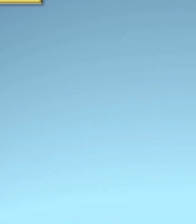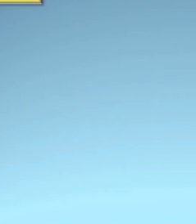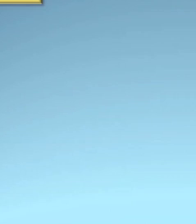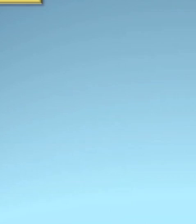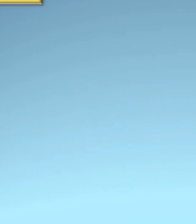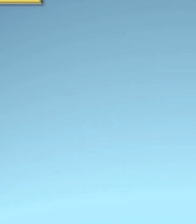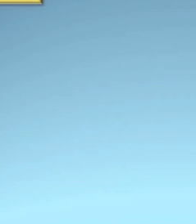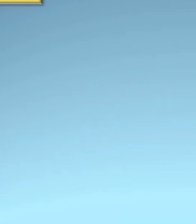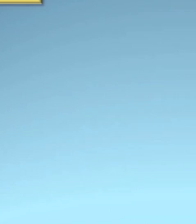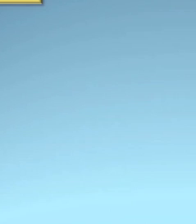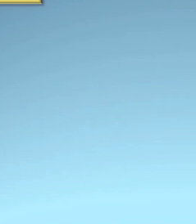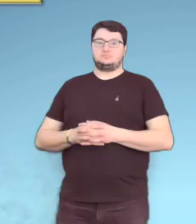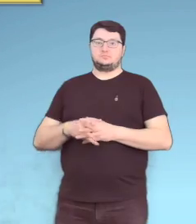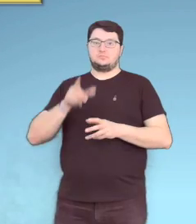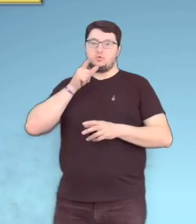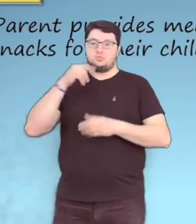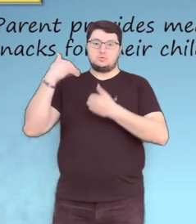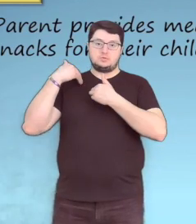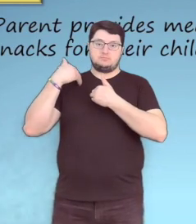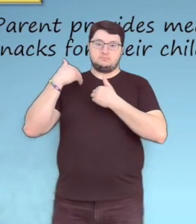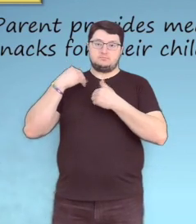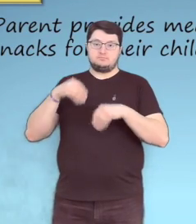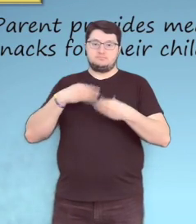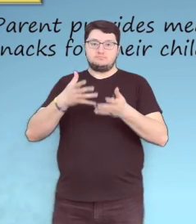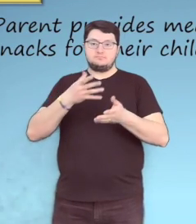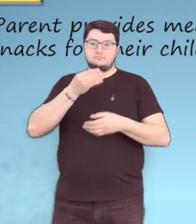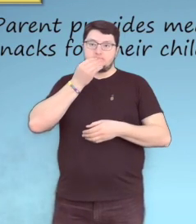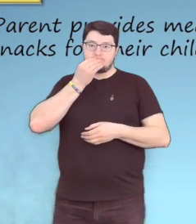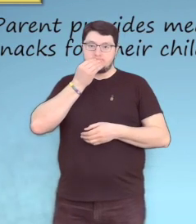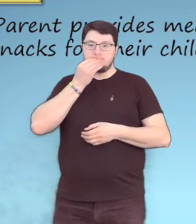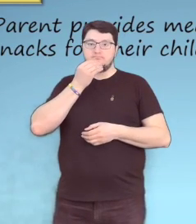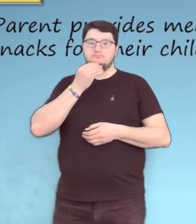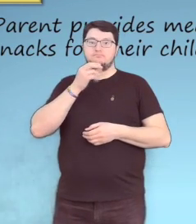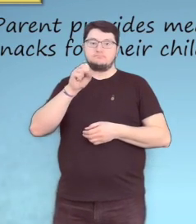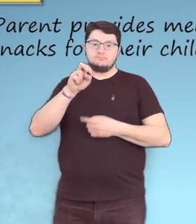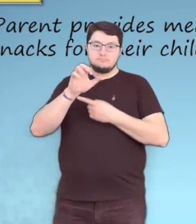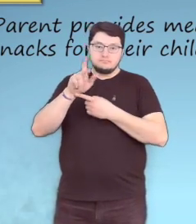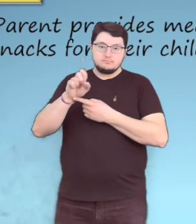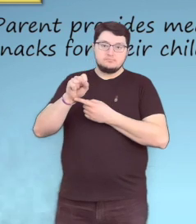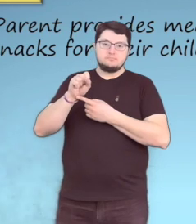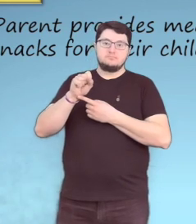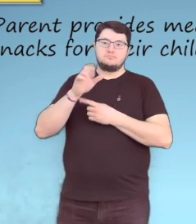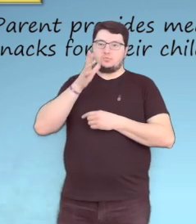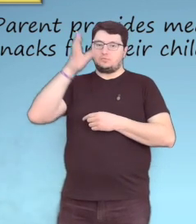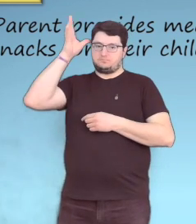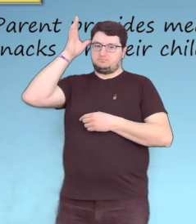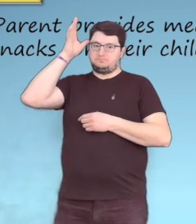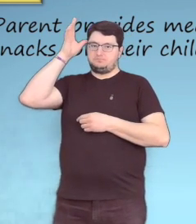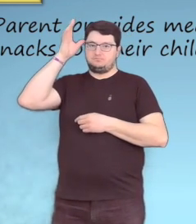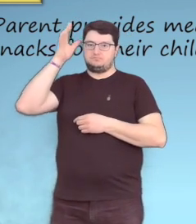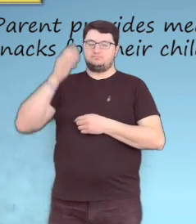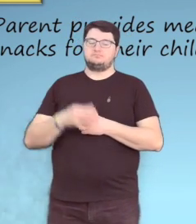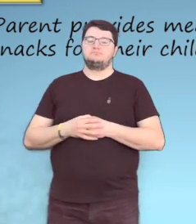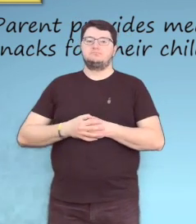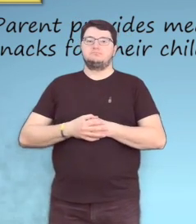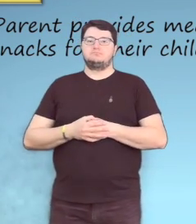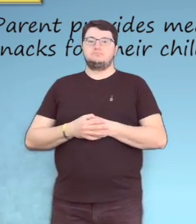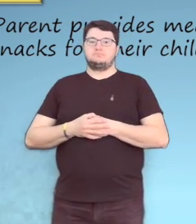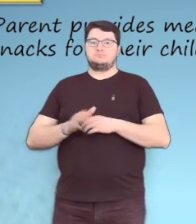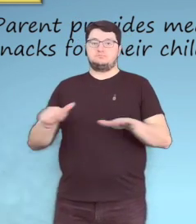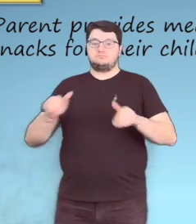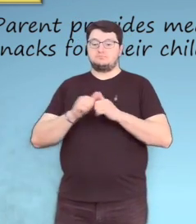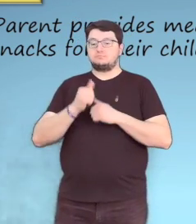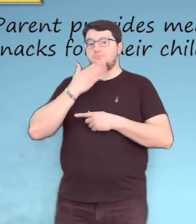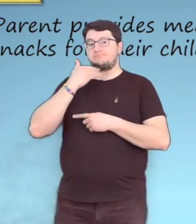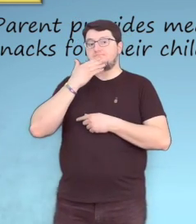It is the responsibility of the parent to provide meals and snacks for their child. Children with diabetes can